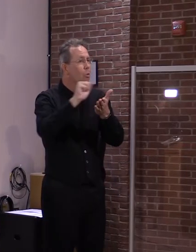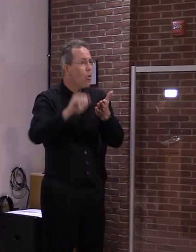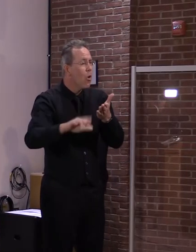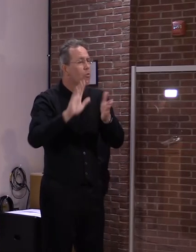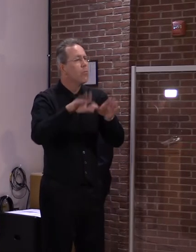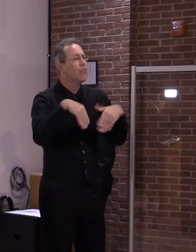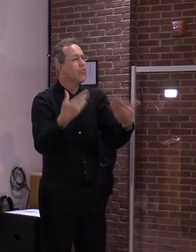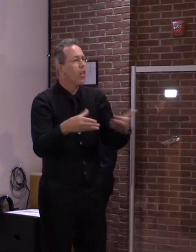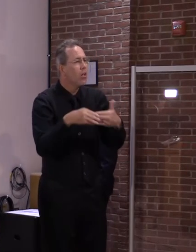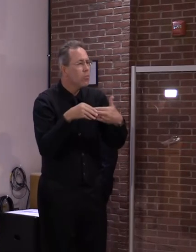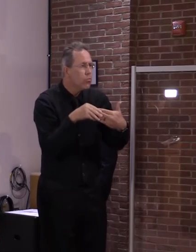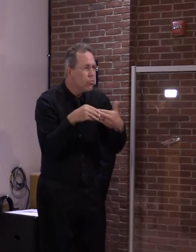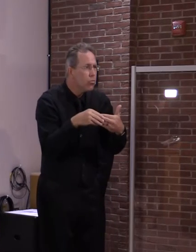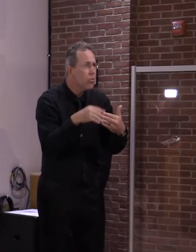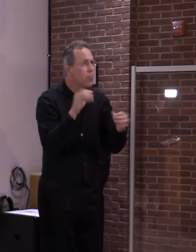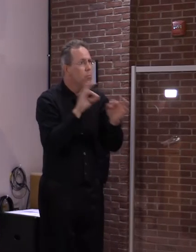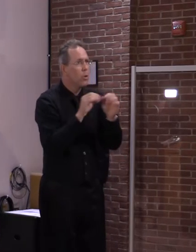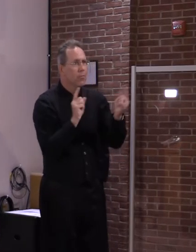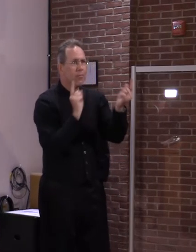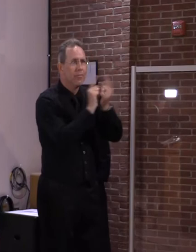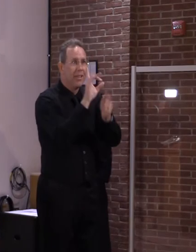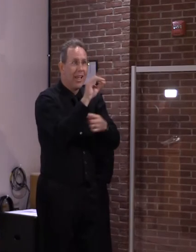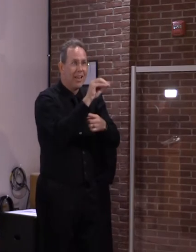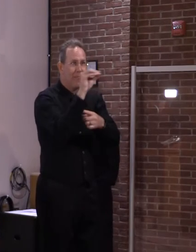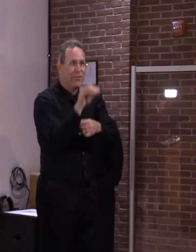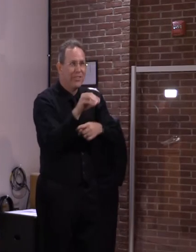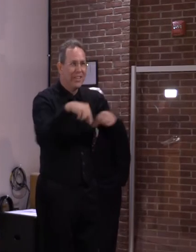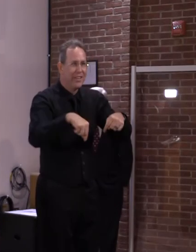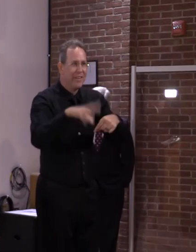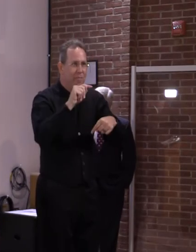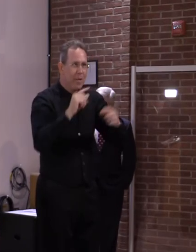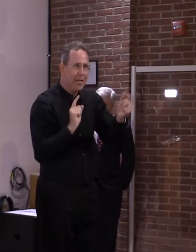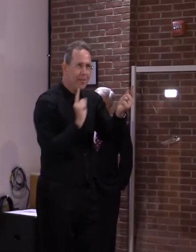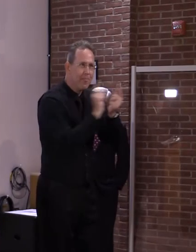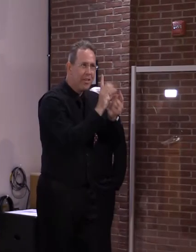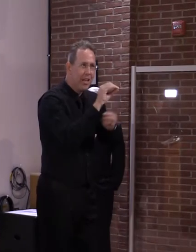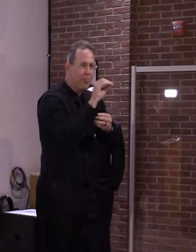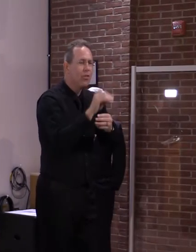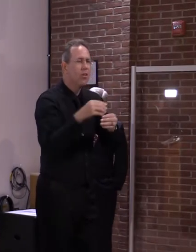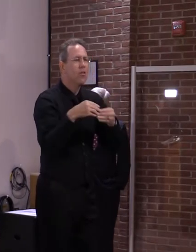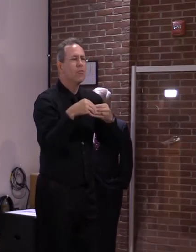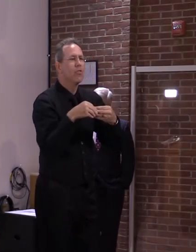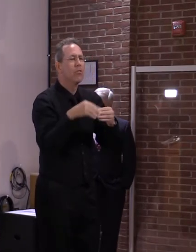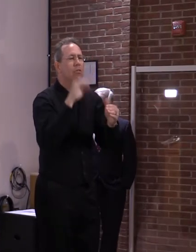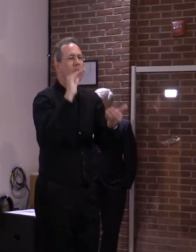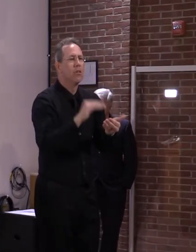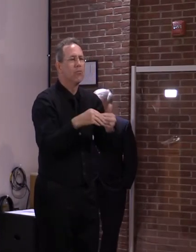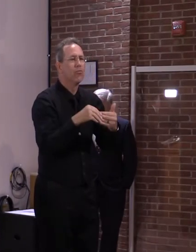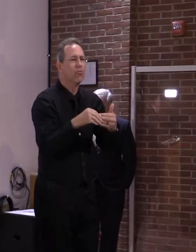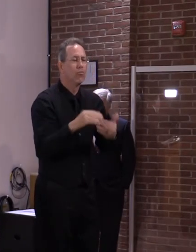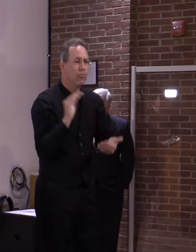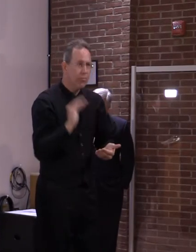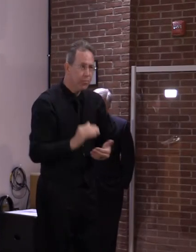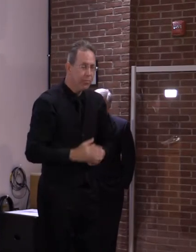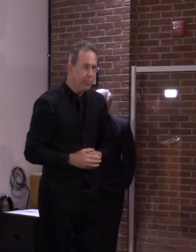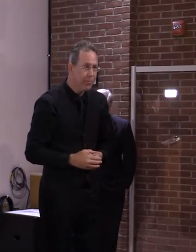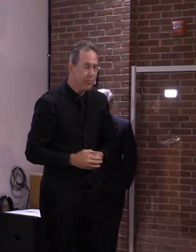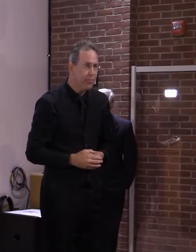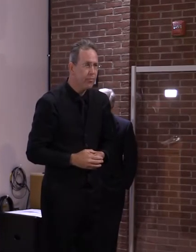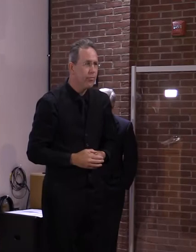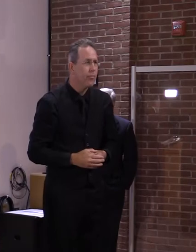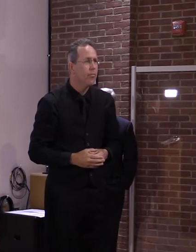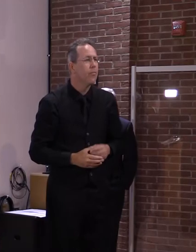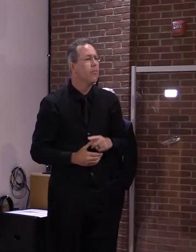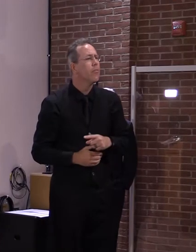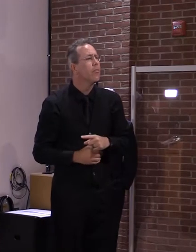about. So again, just, you know, want to point to the universal guidance on our website for folks to refresh their